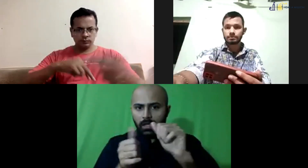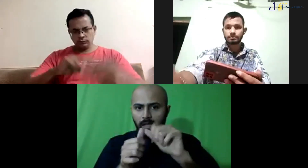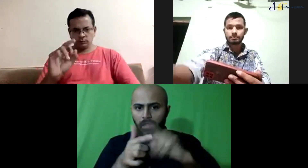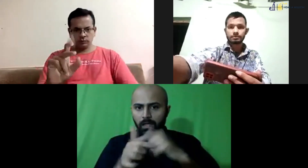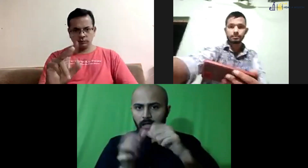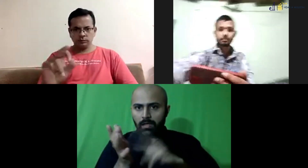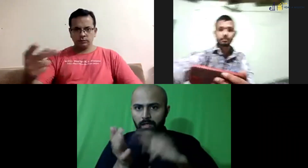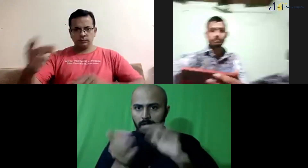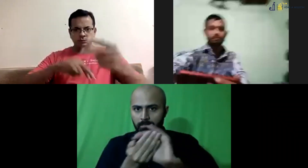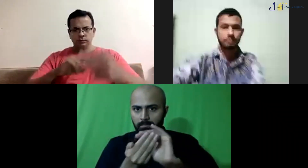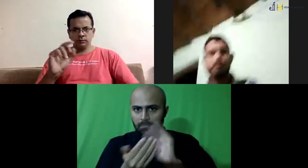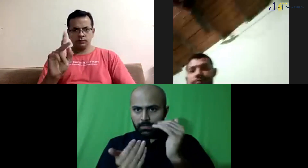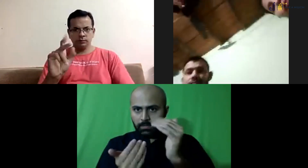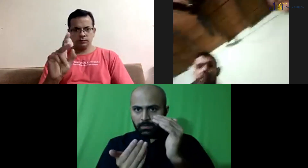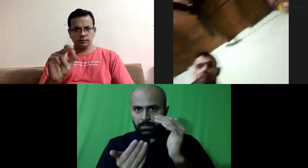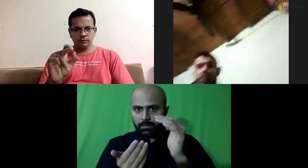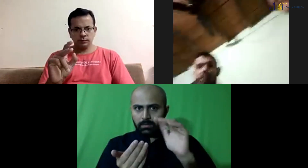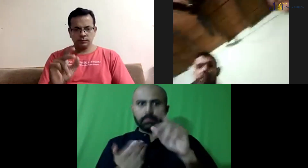have Aswini now.